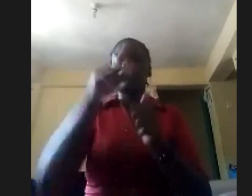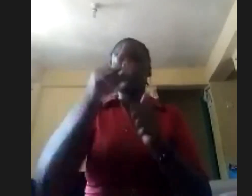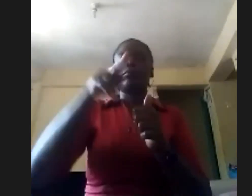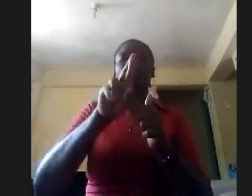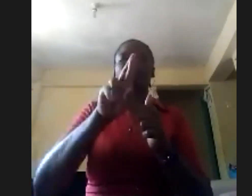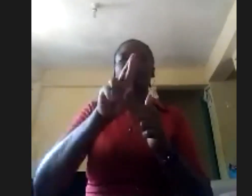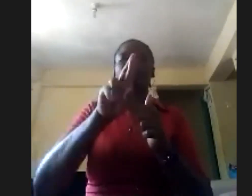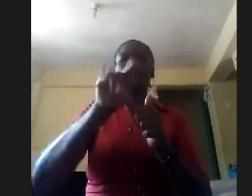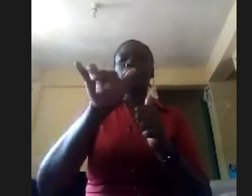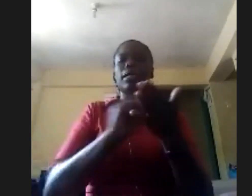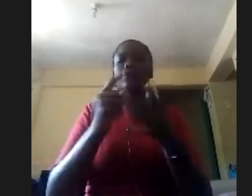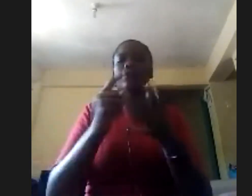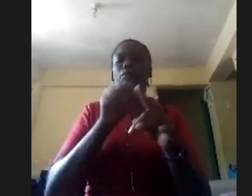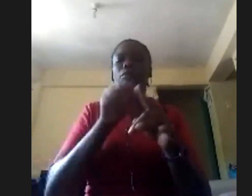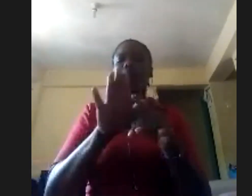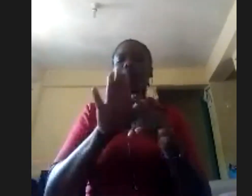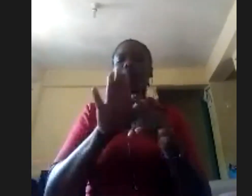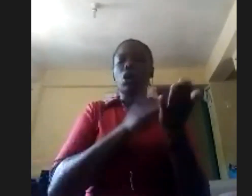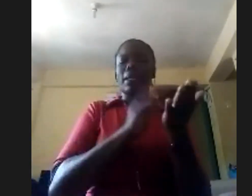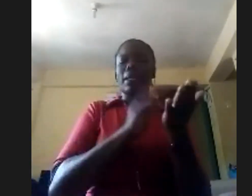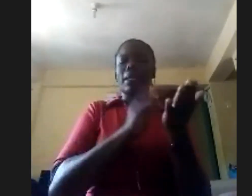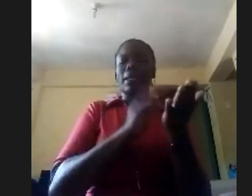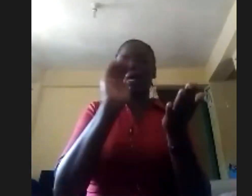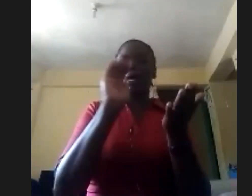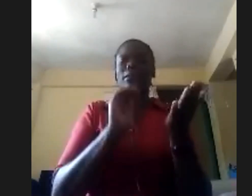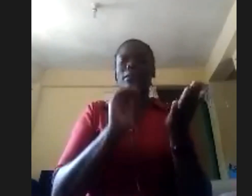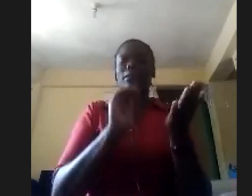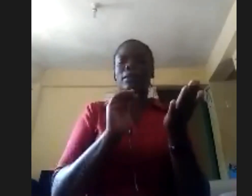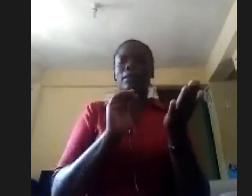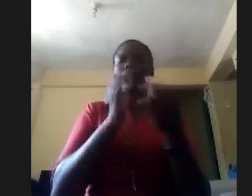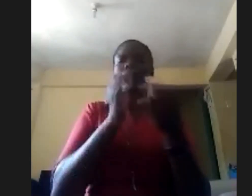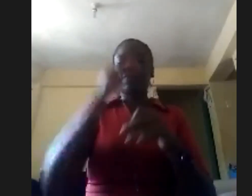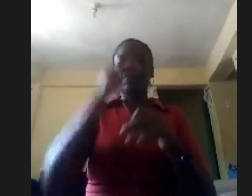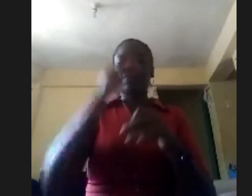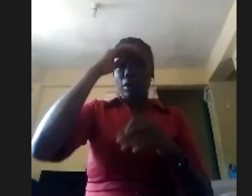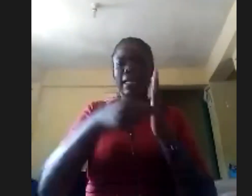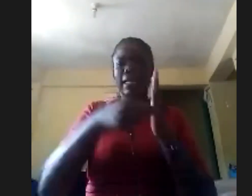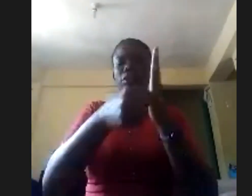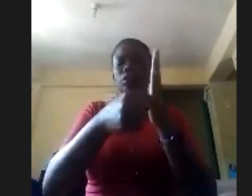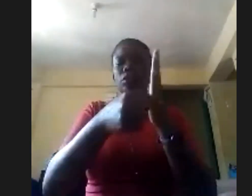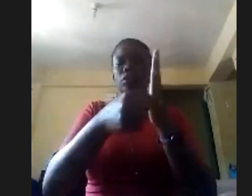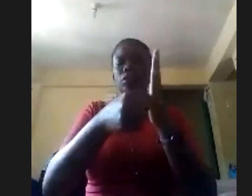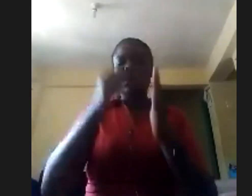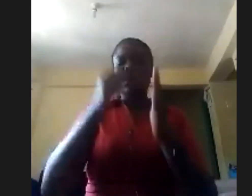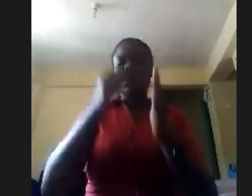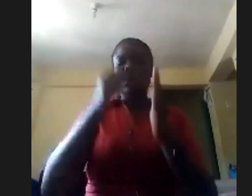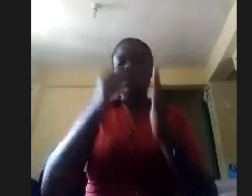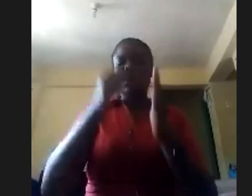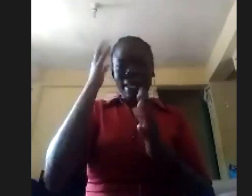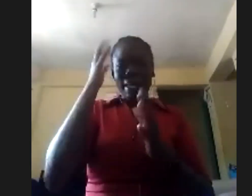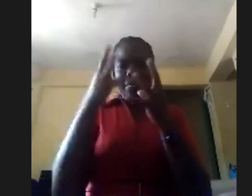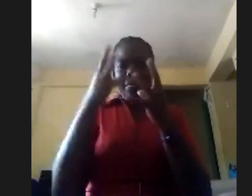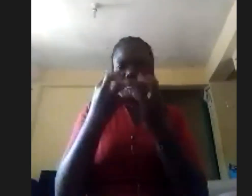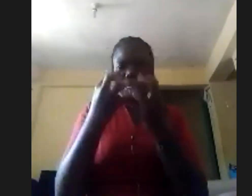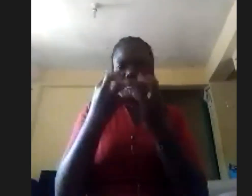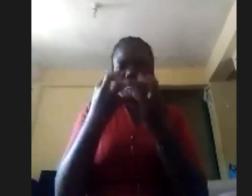from your comments. She asks, Mhm. "Does alcohol lead to brain shrinkage?" This is you